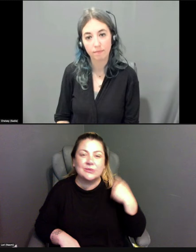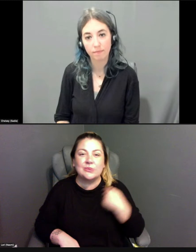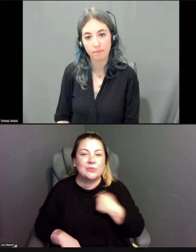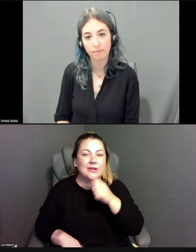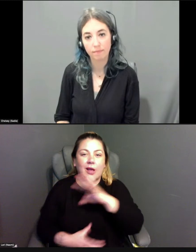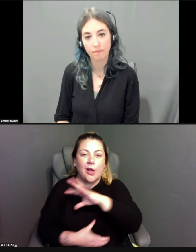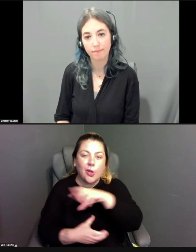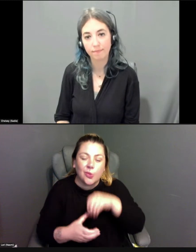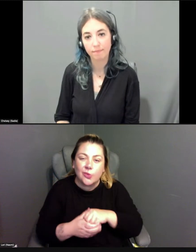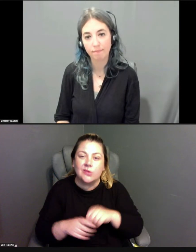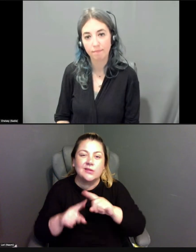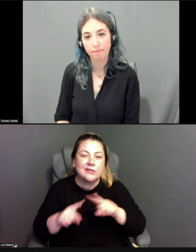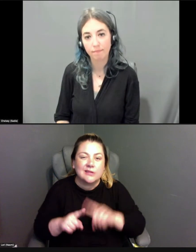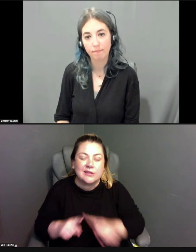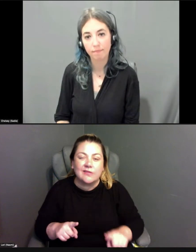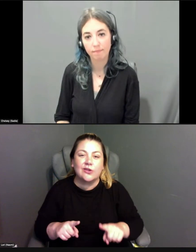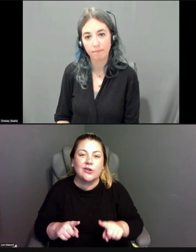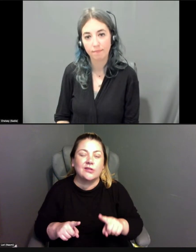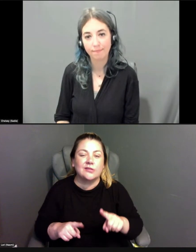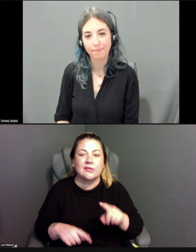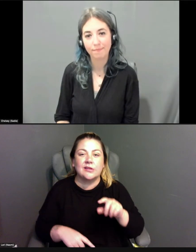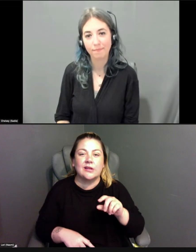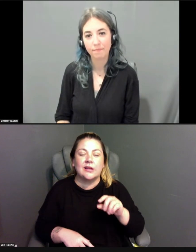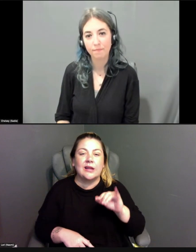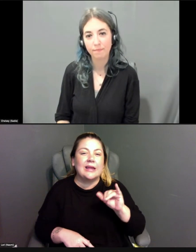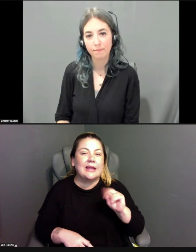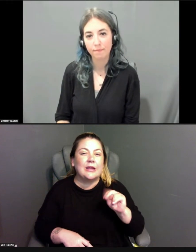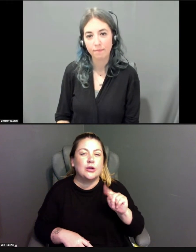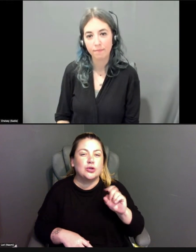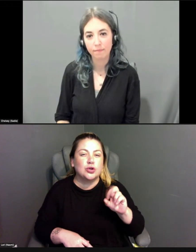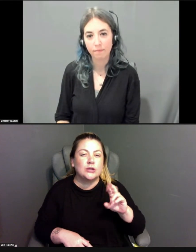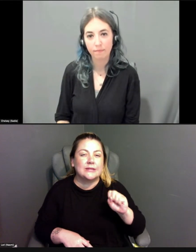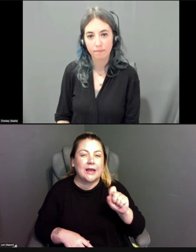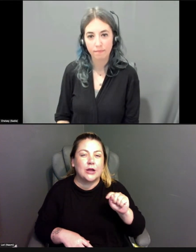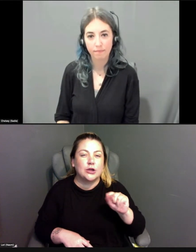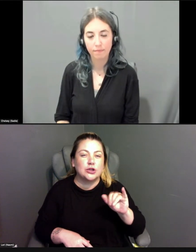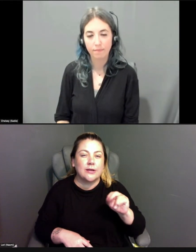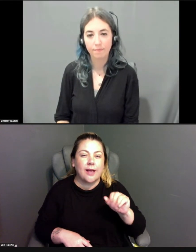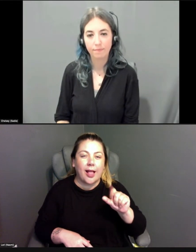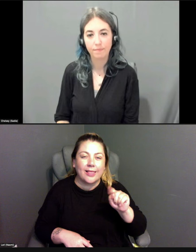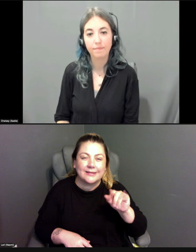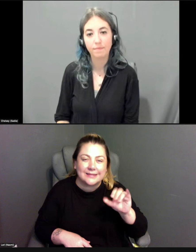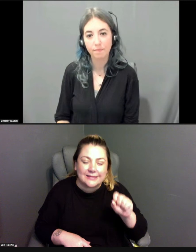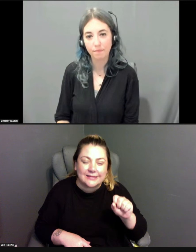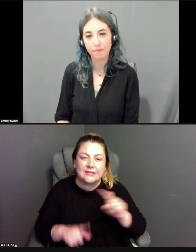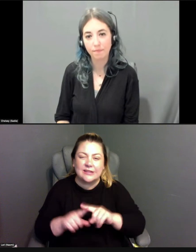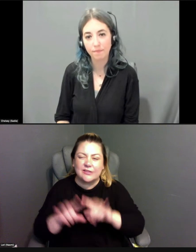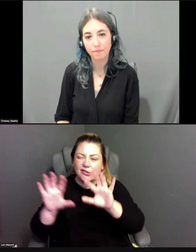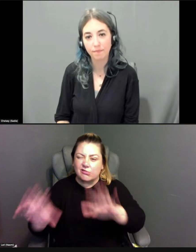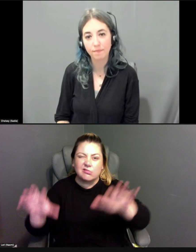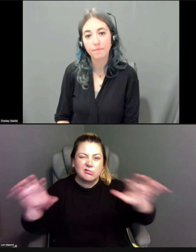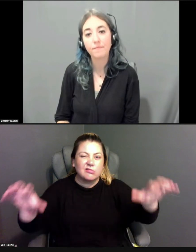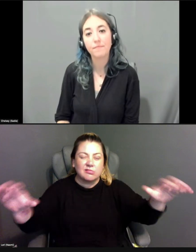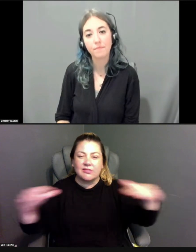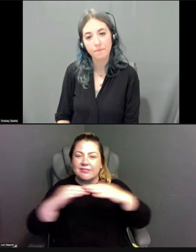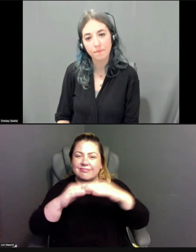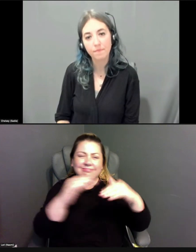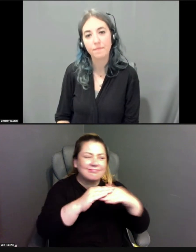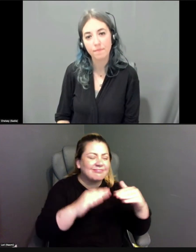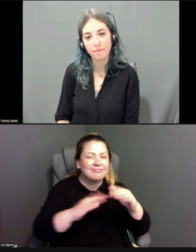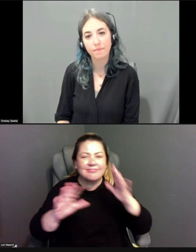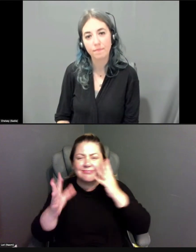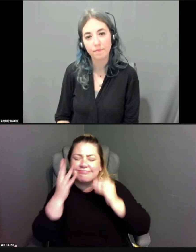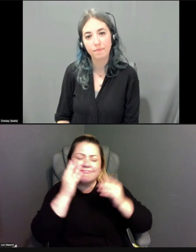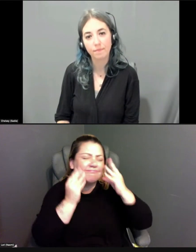identities and privileges and social structures that may make my experience very different from somebody else's experience. And that's true